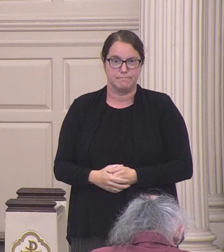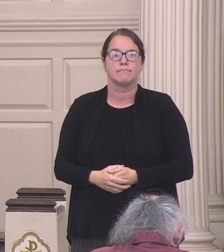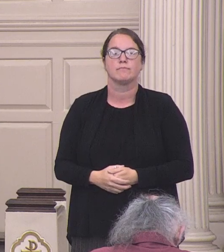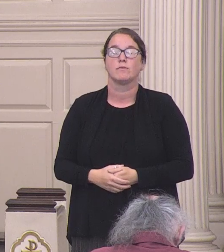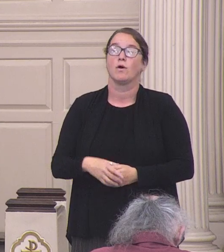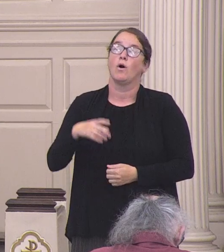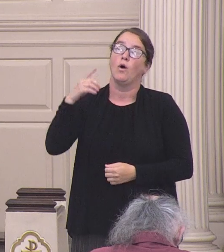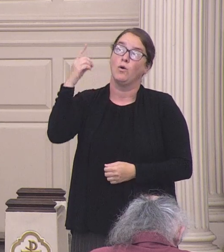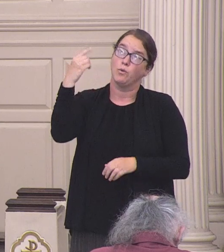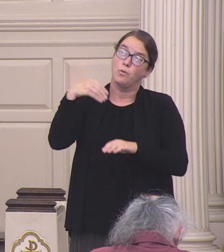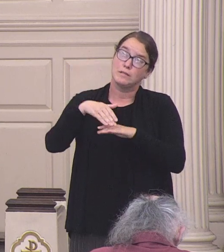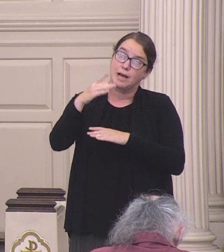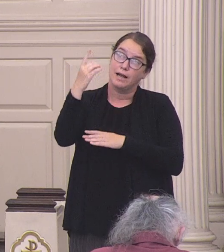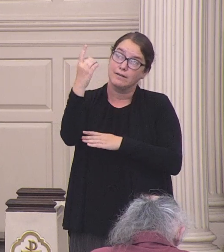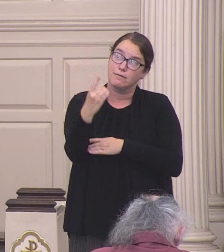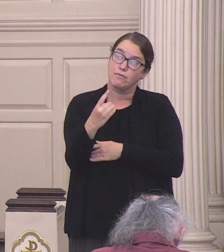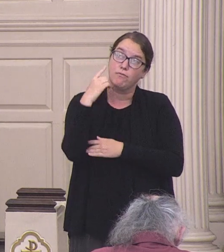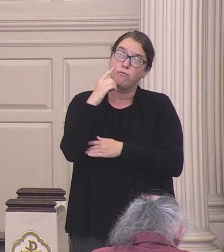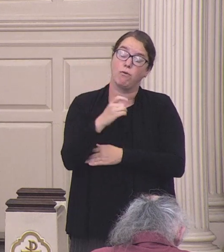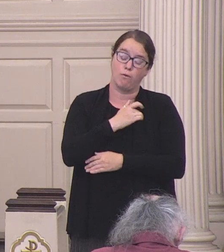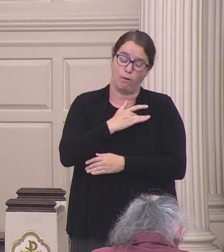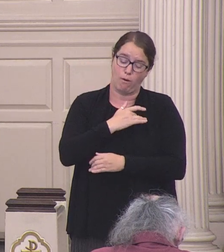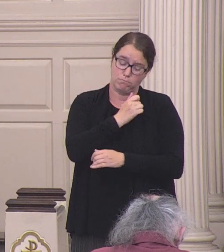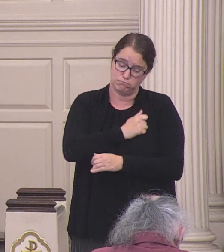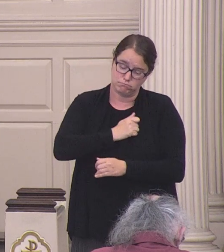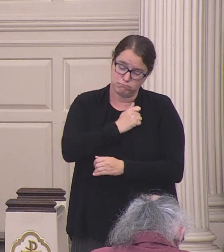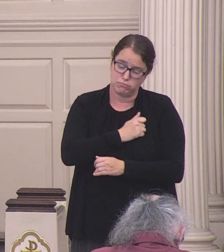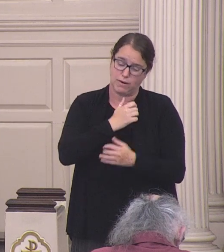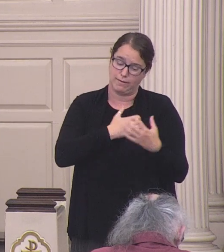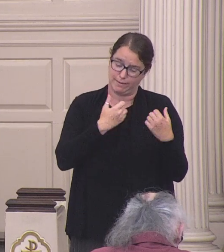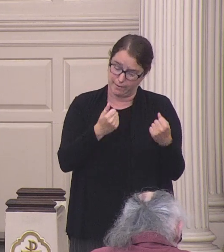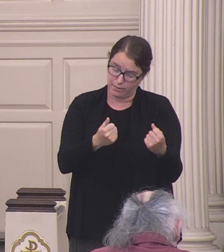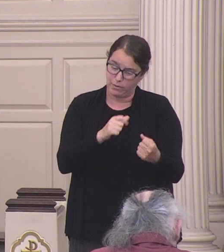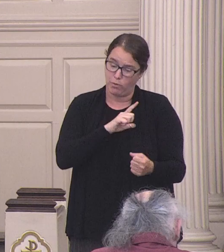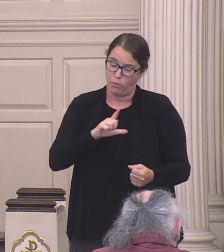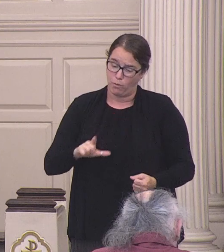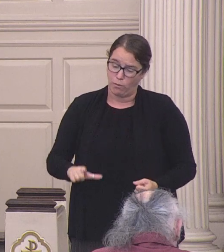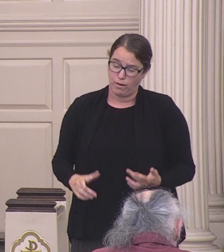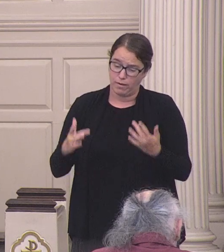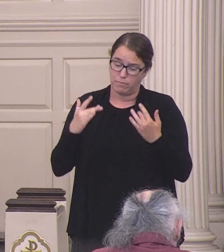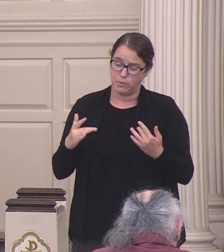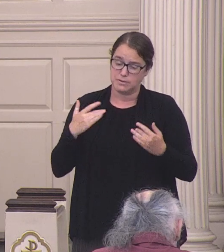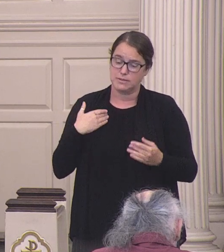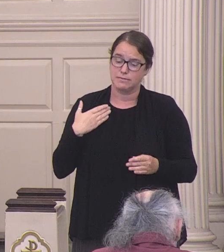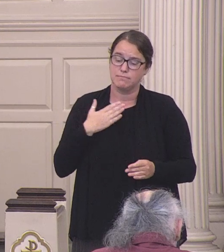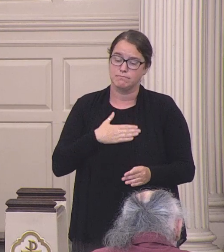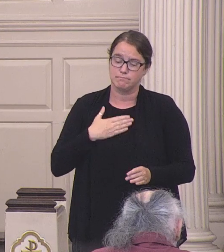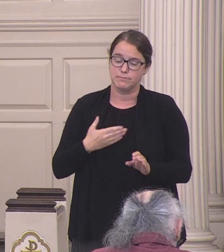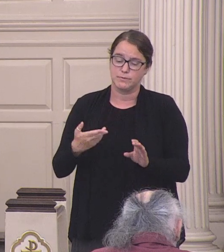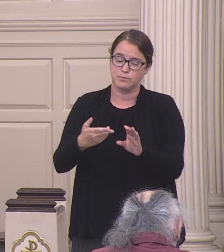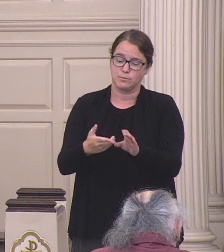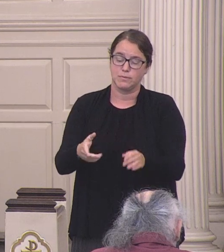You were sent to heal the contrite of heart. Lord, have mercy.